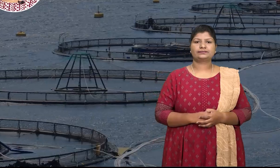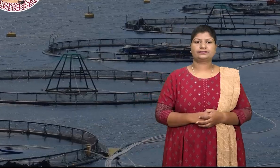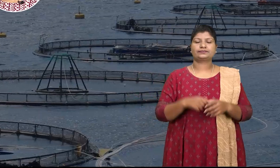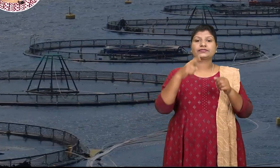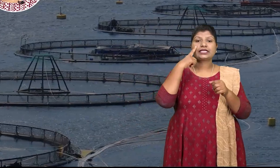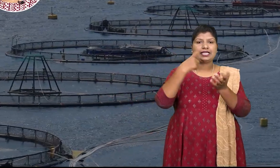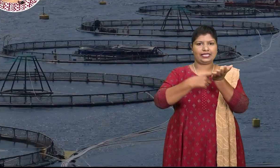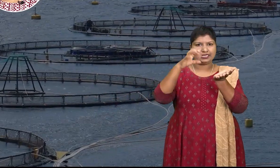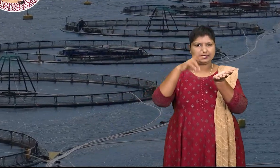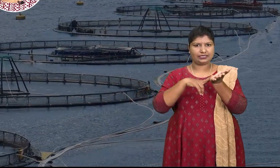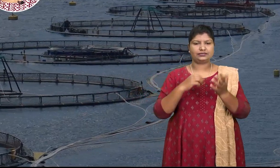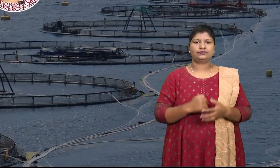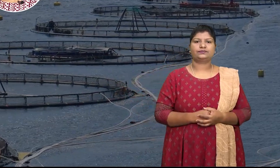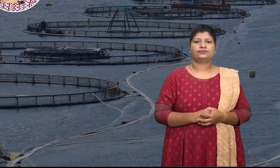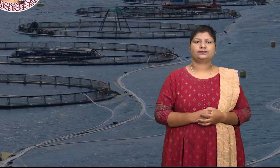iron,